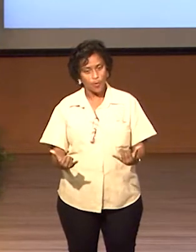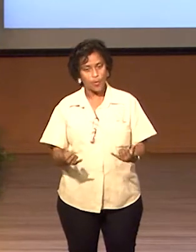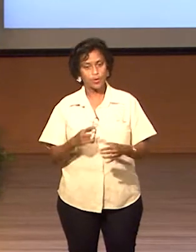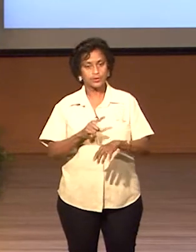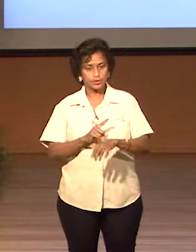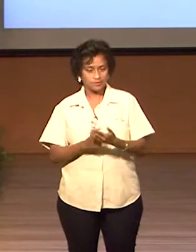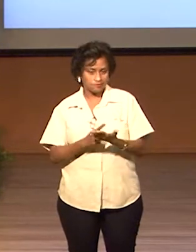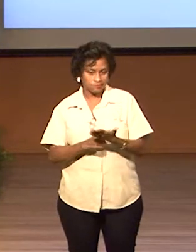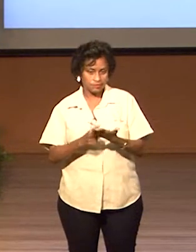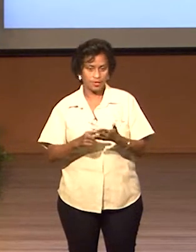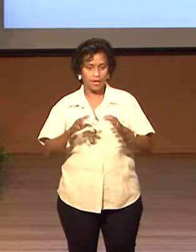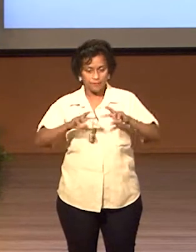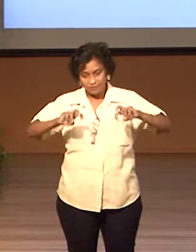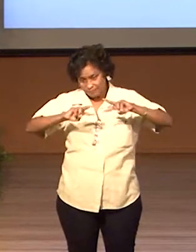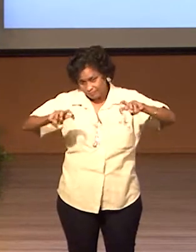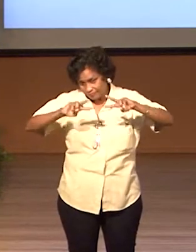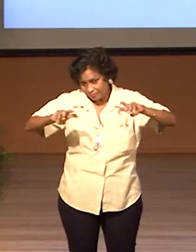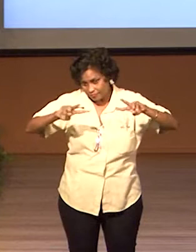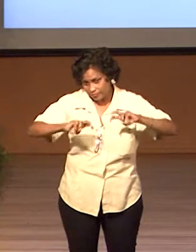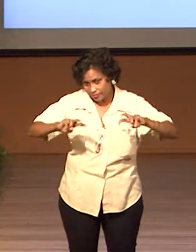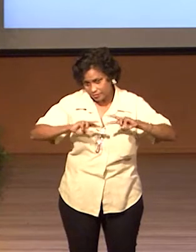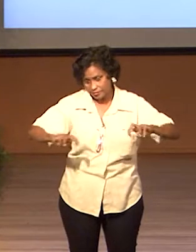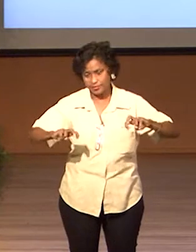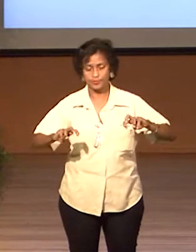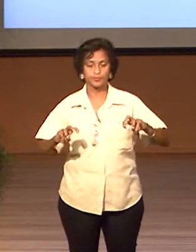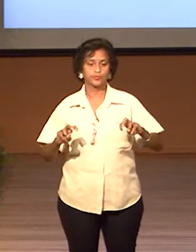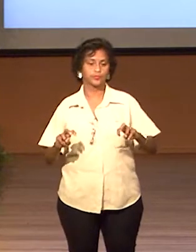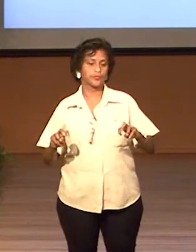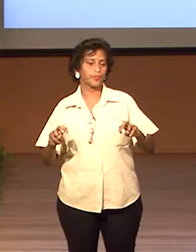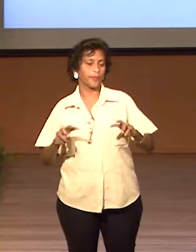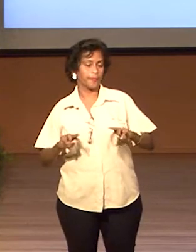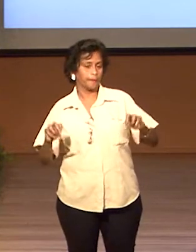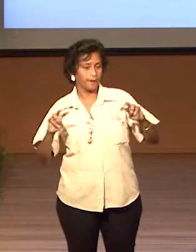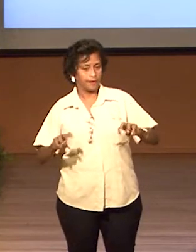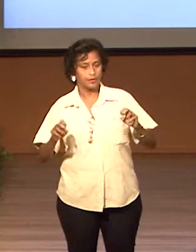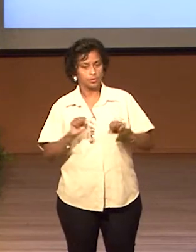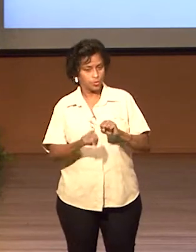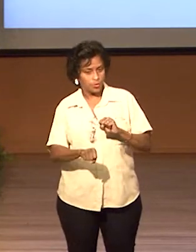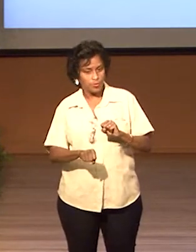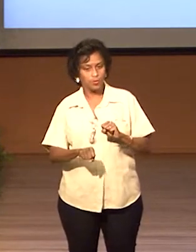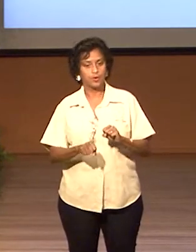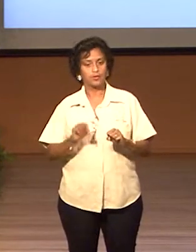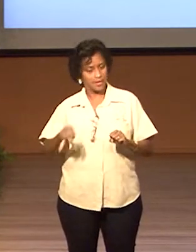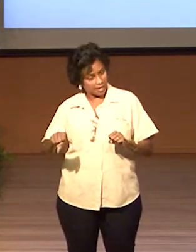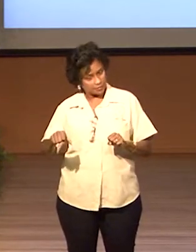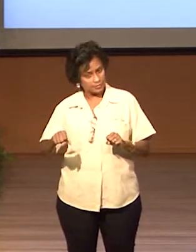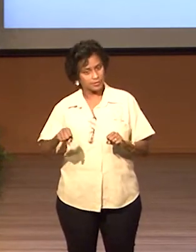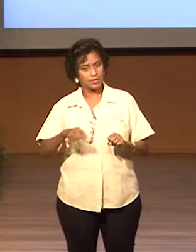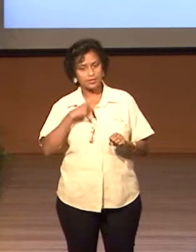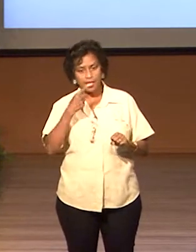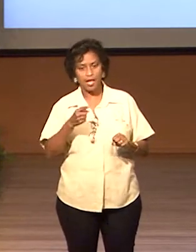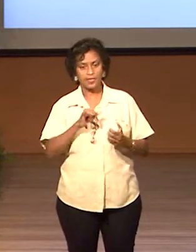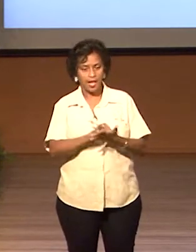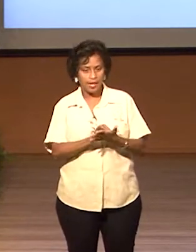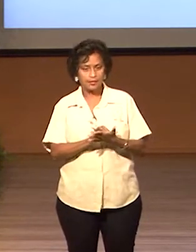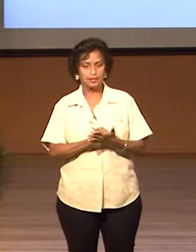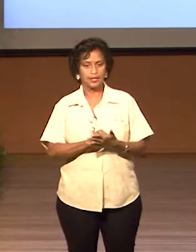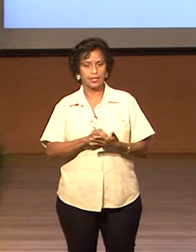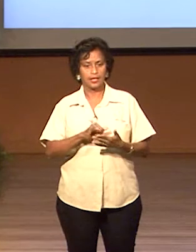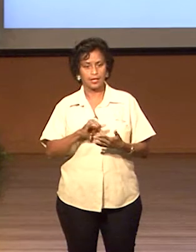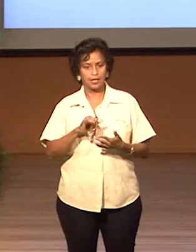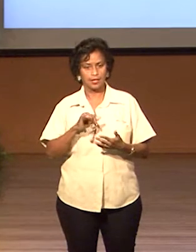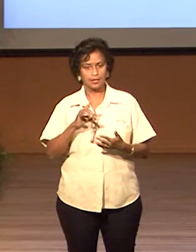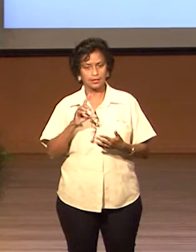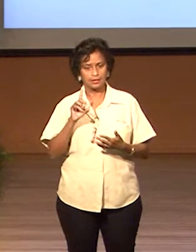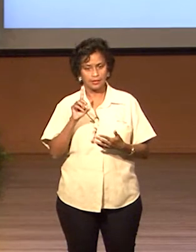what defines it as a disorder worthy of intervention. But of course that impairment of function